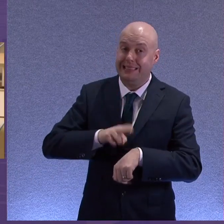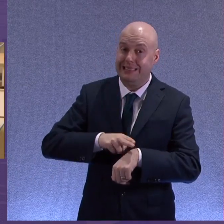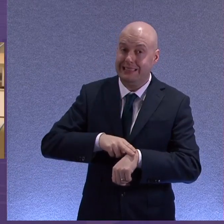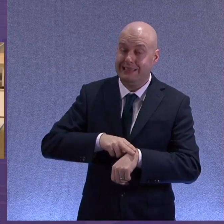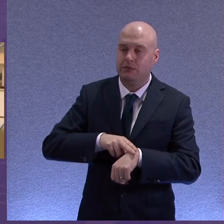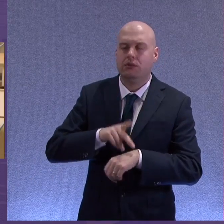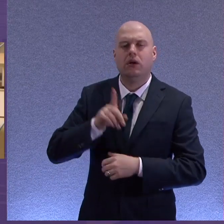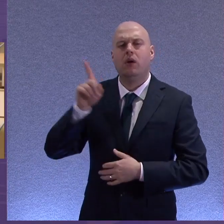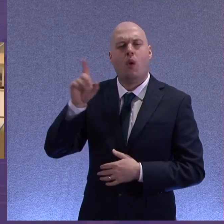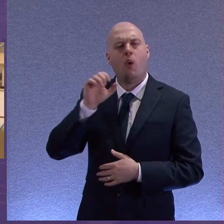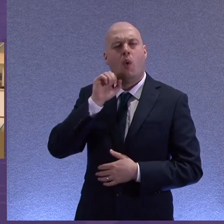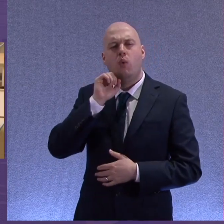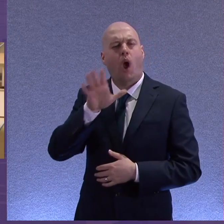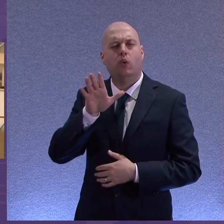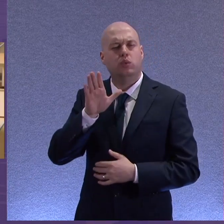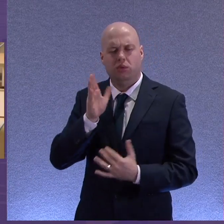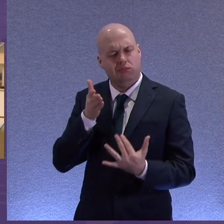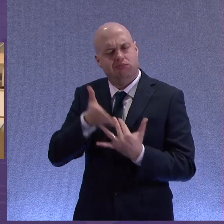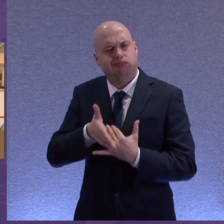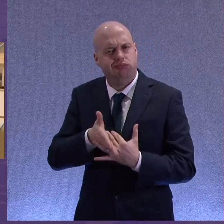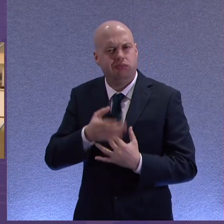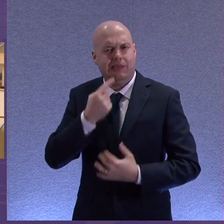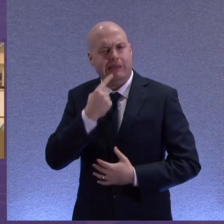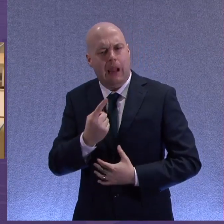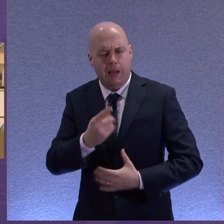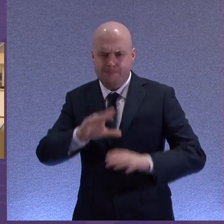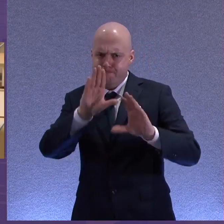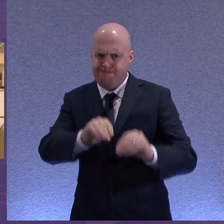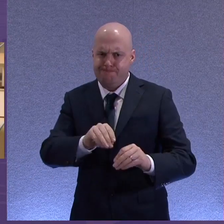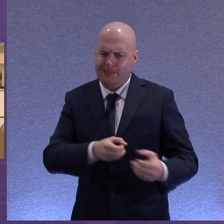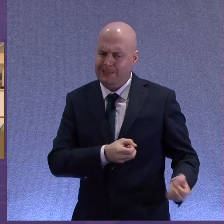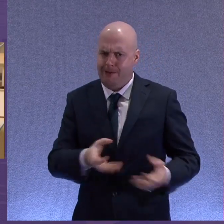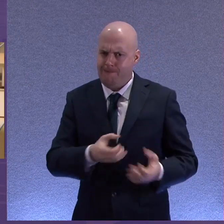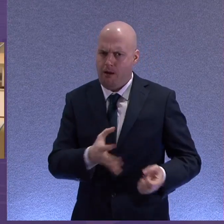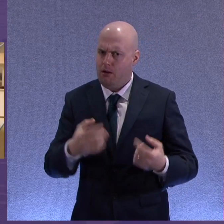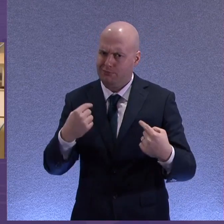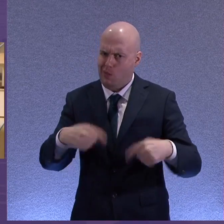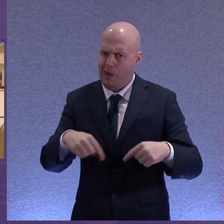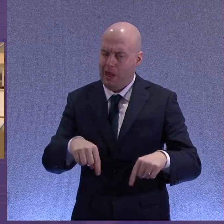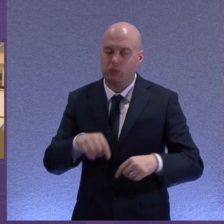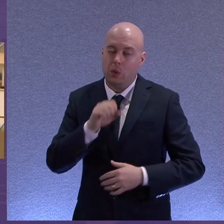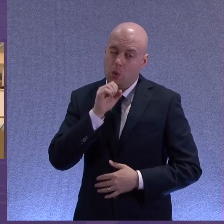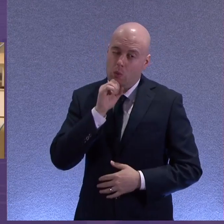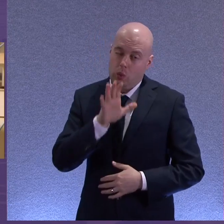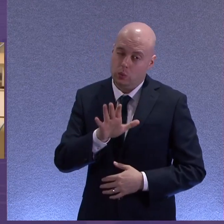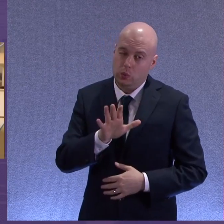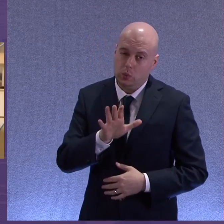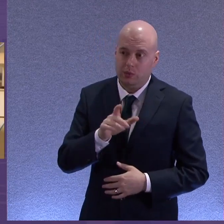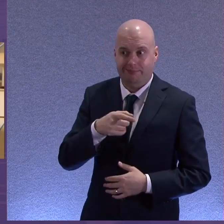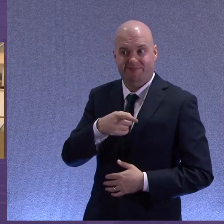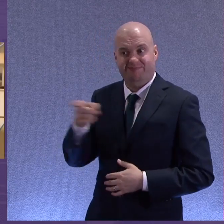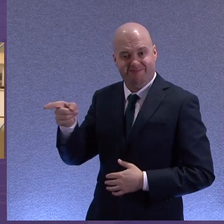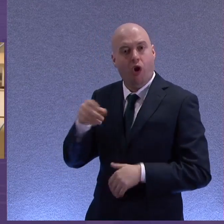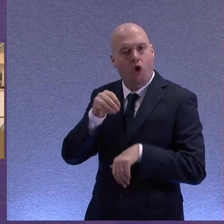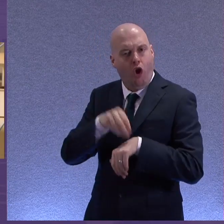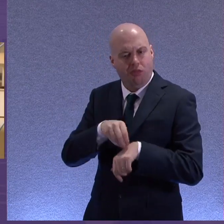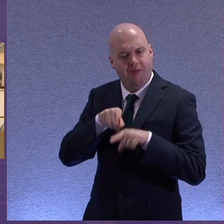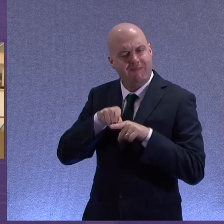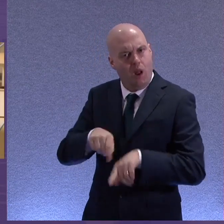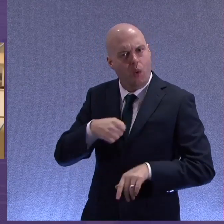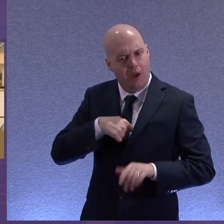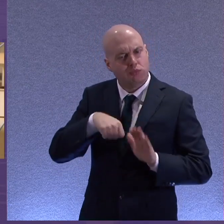to do enforcement because the vast majority of people will comply with the rules that we are asking them to comply with. But we have